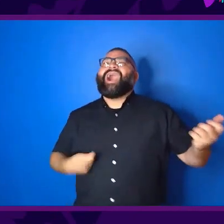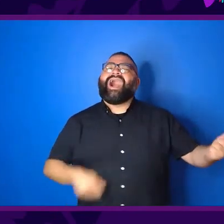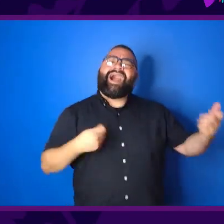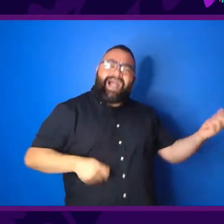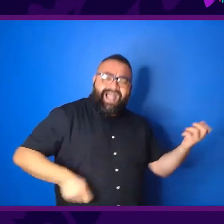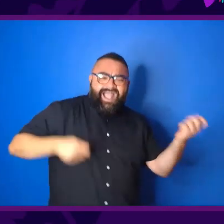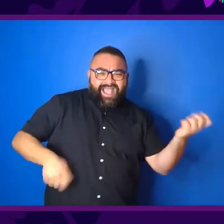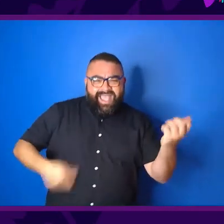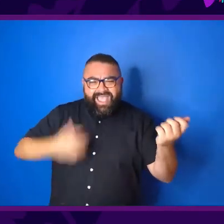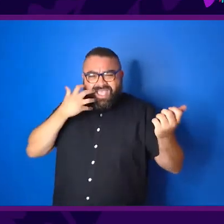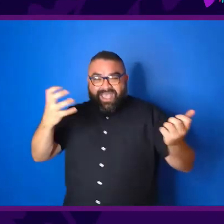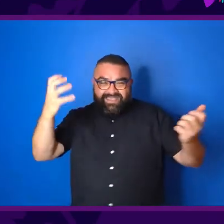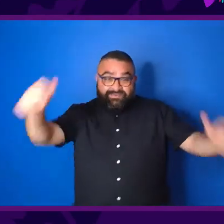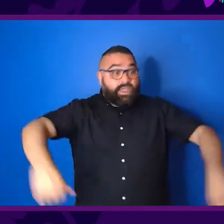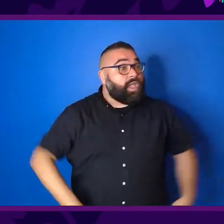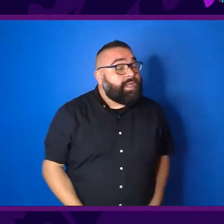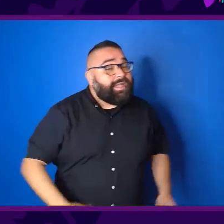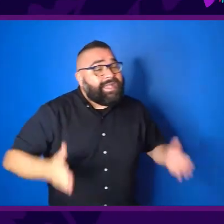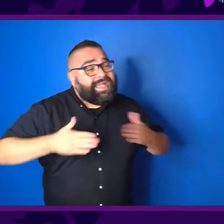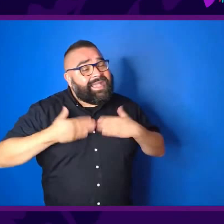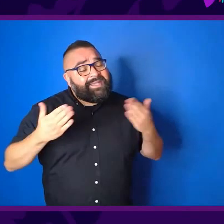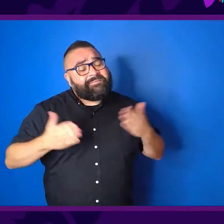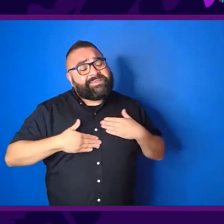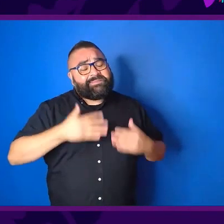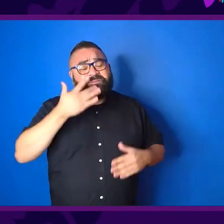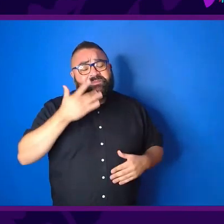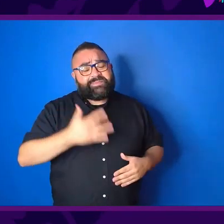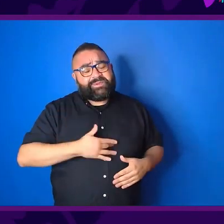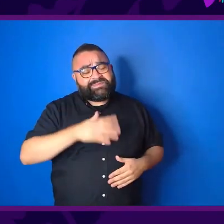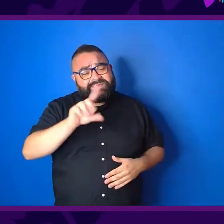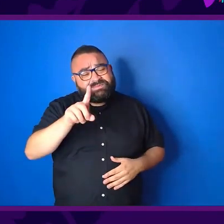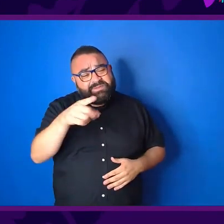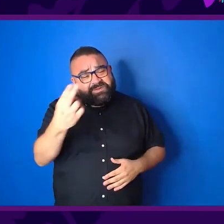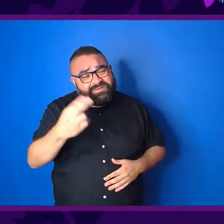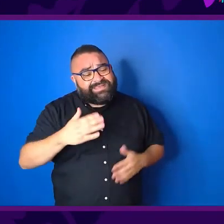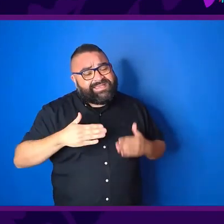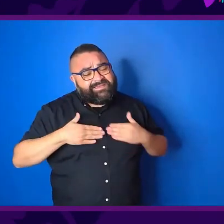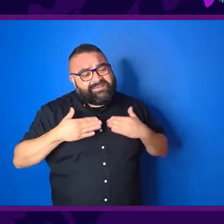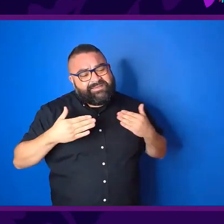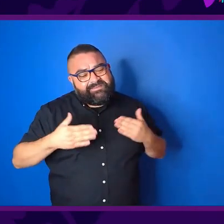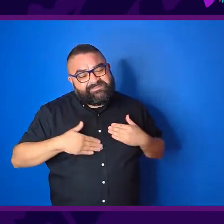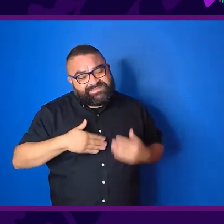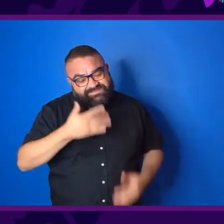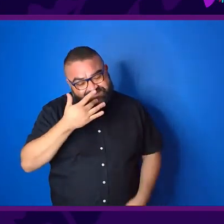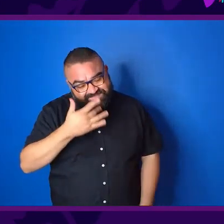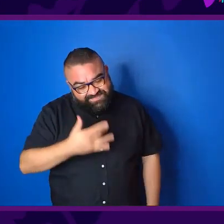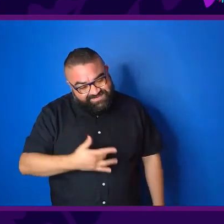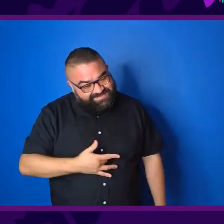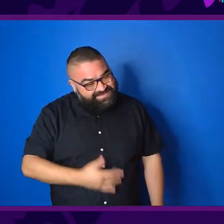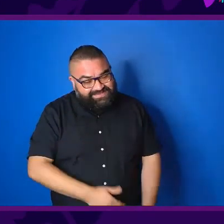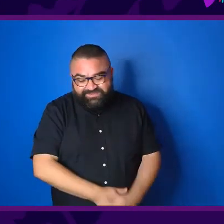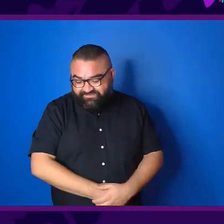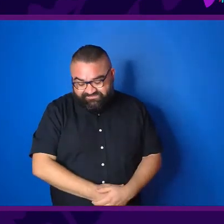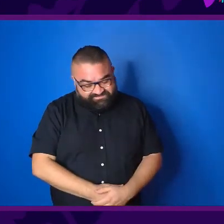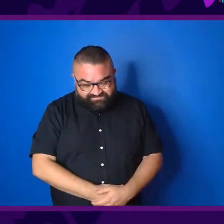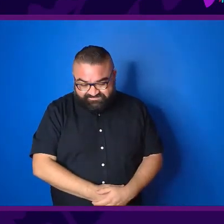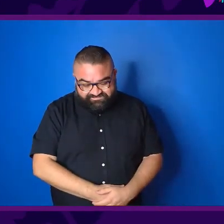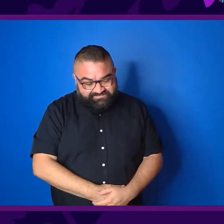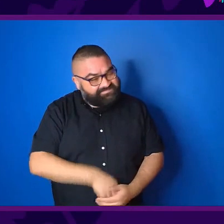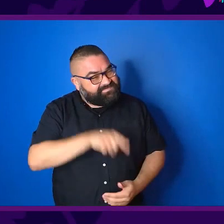Happy birthday, Dolores. Happy birthday. My inspiration,